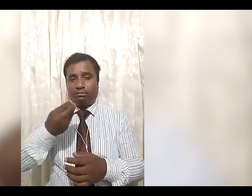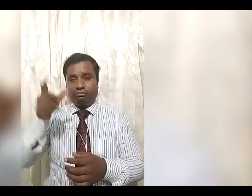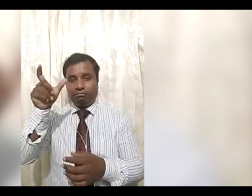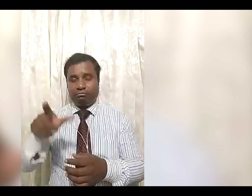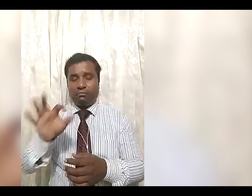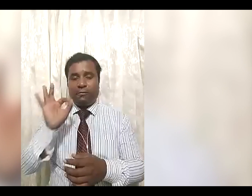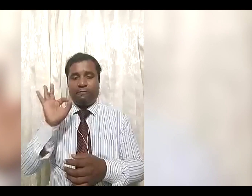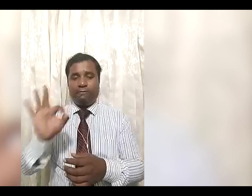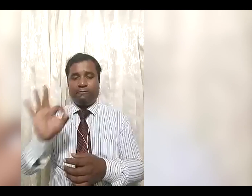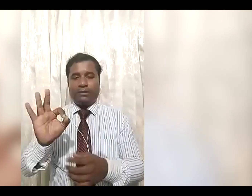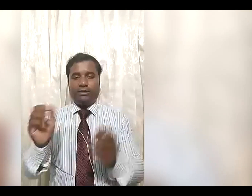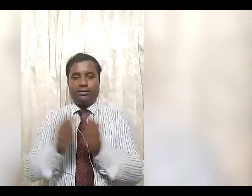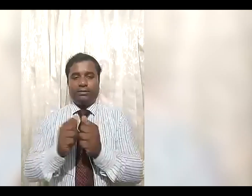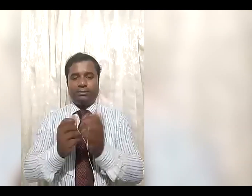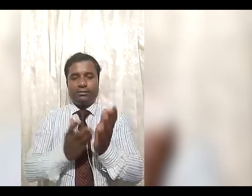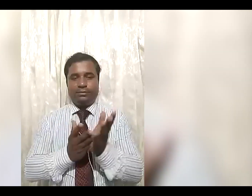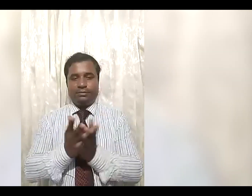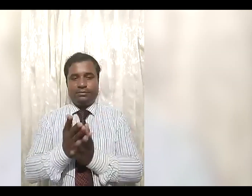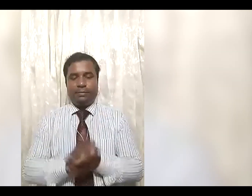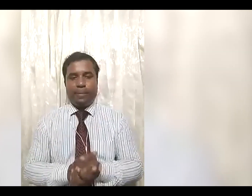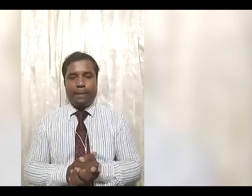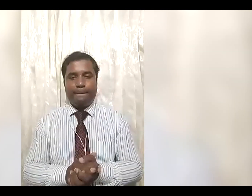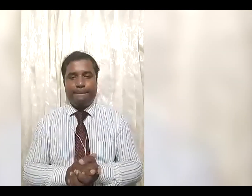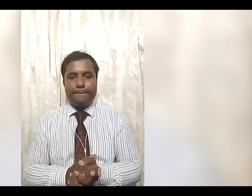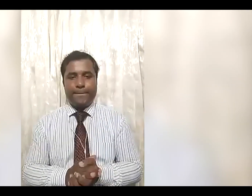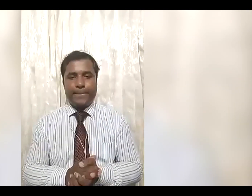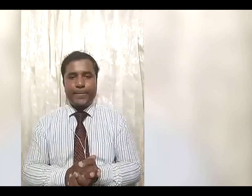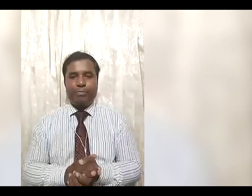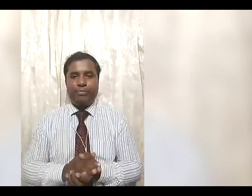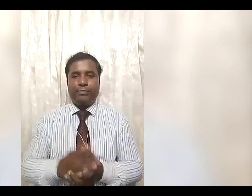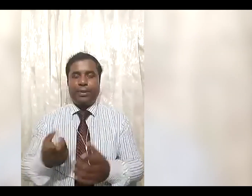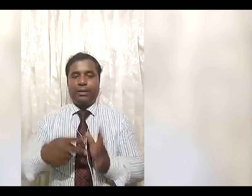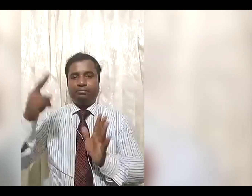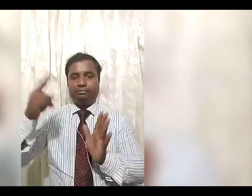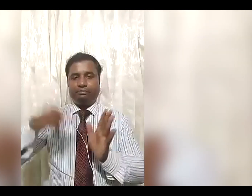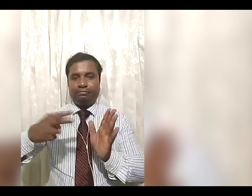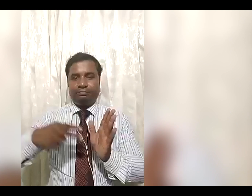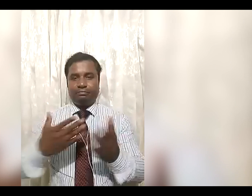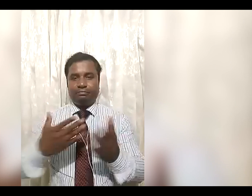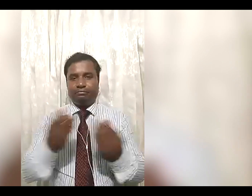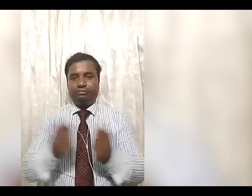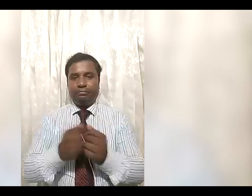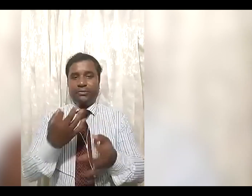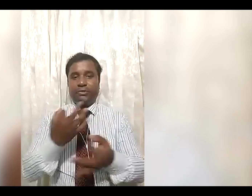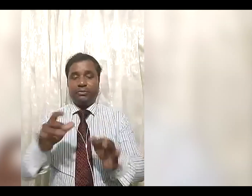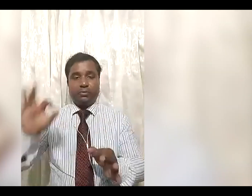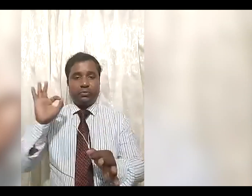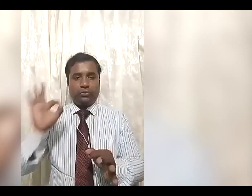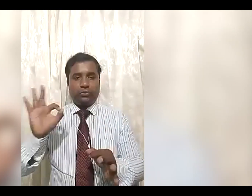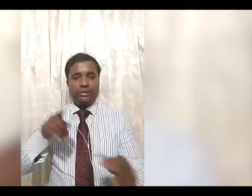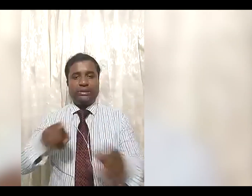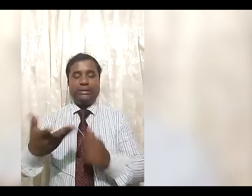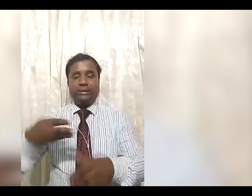job. He holistically presents the inclusive election